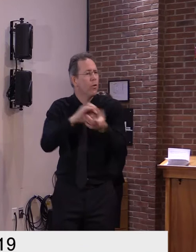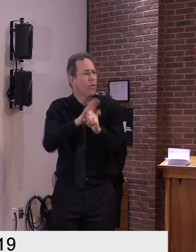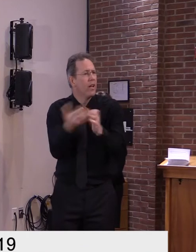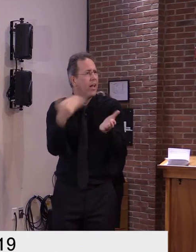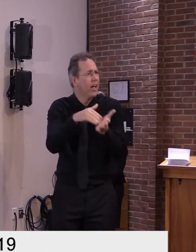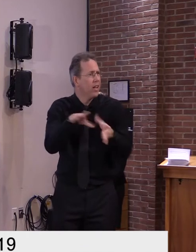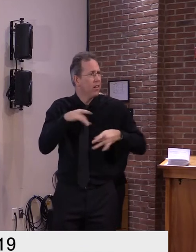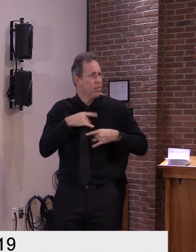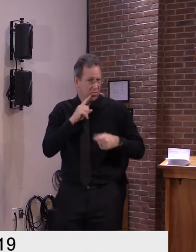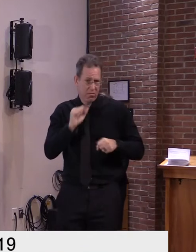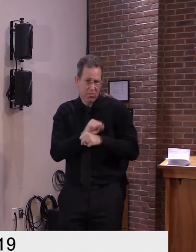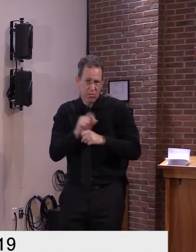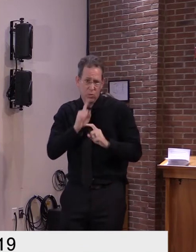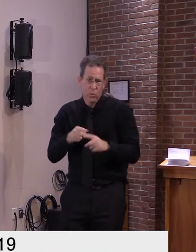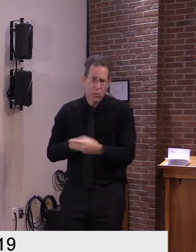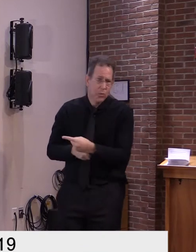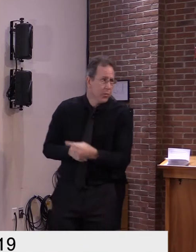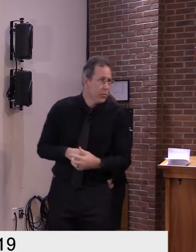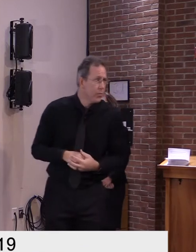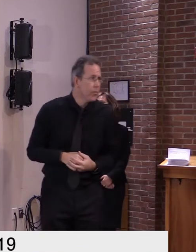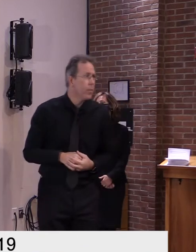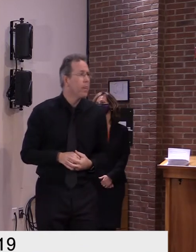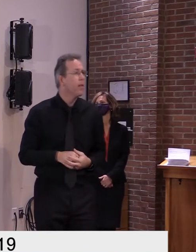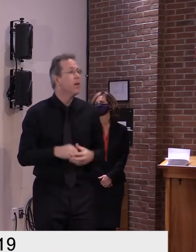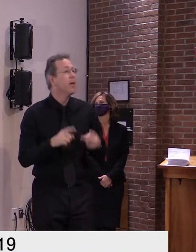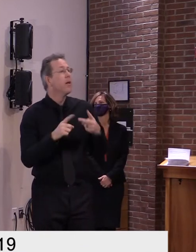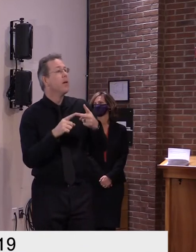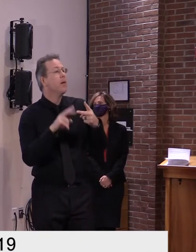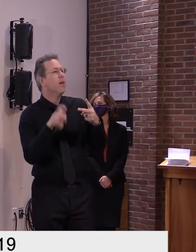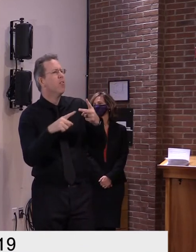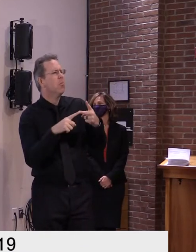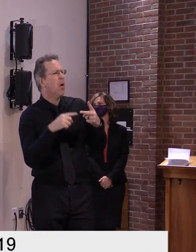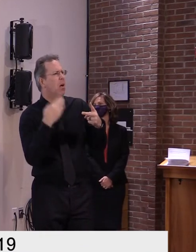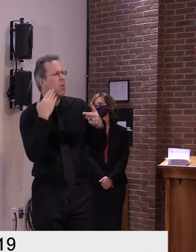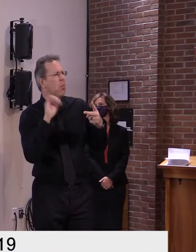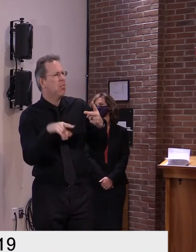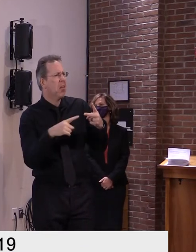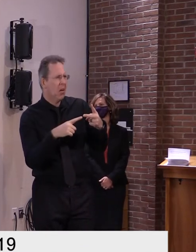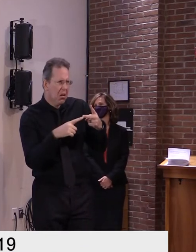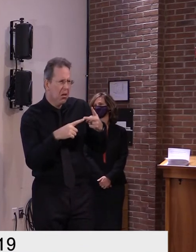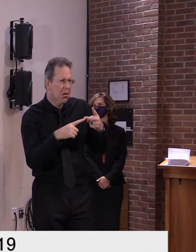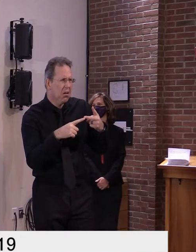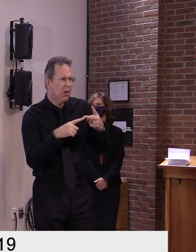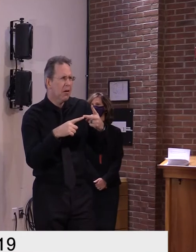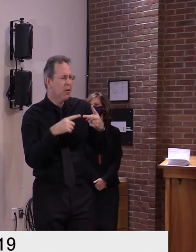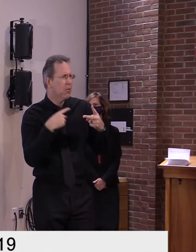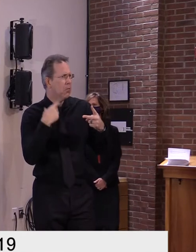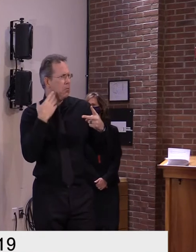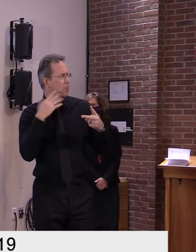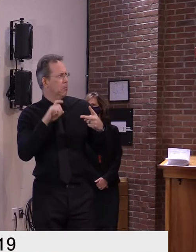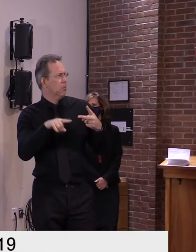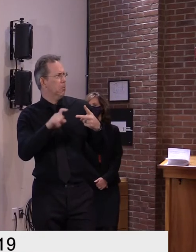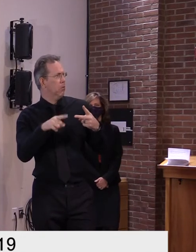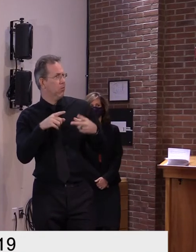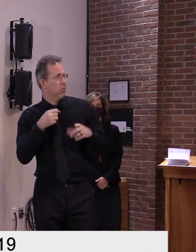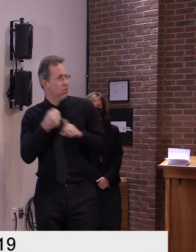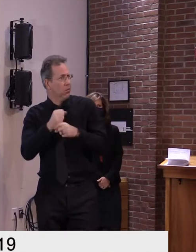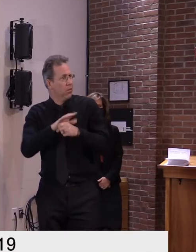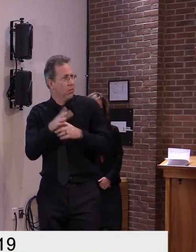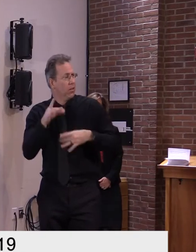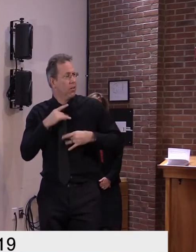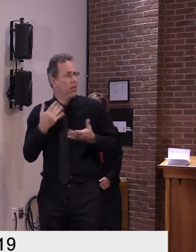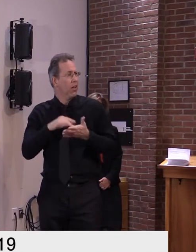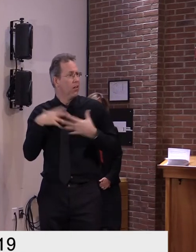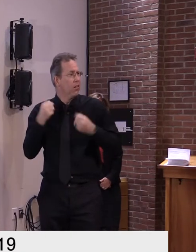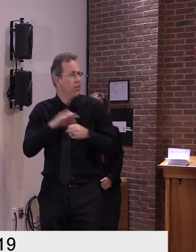infection. But I'm glad you asked the first question, because that allows us to again talk about